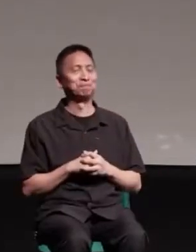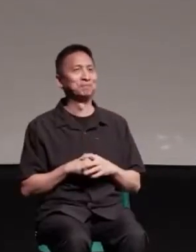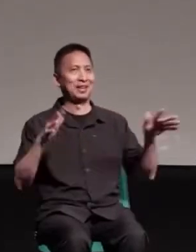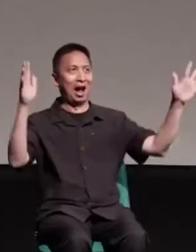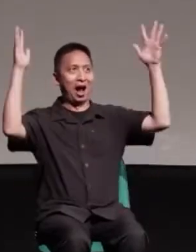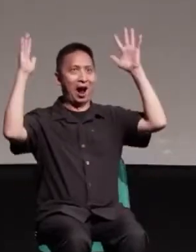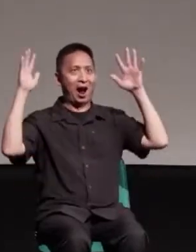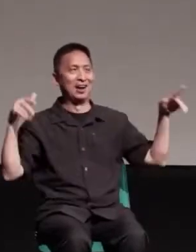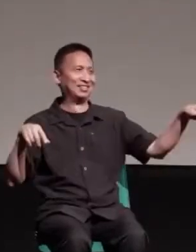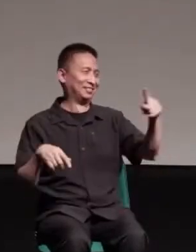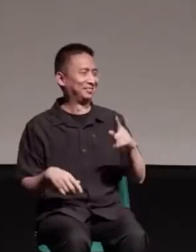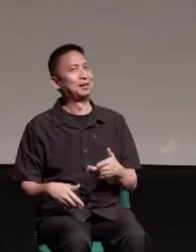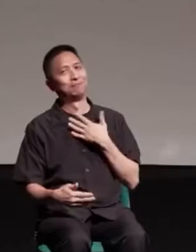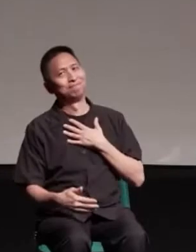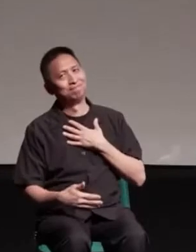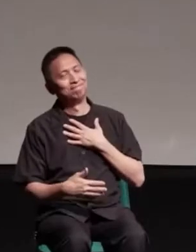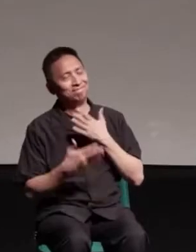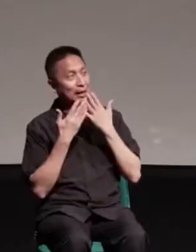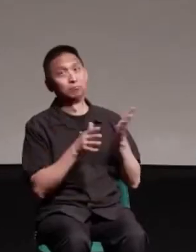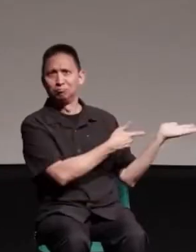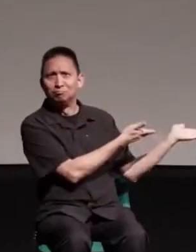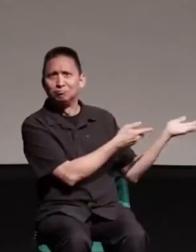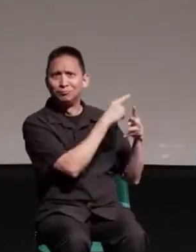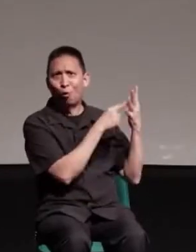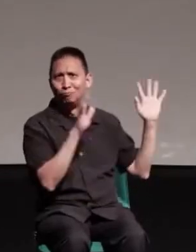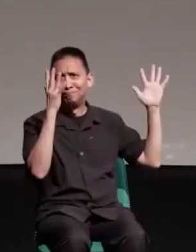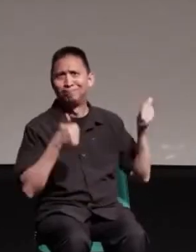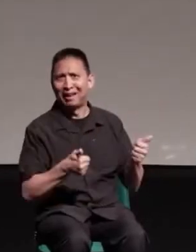going to start us off. Yeah, give them a round of applause.